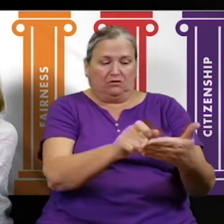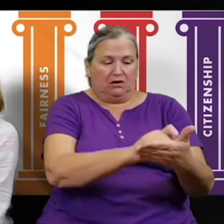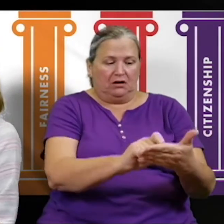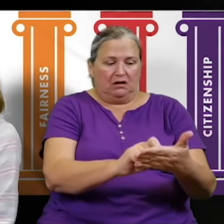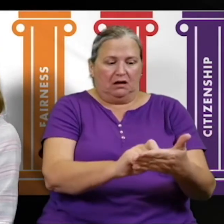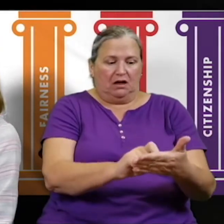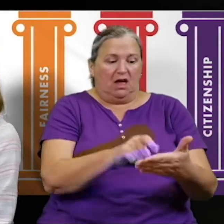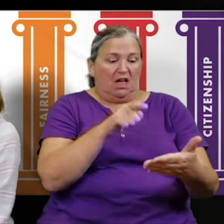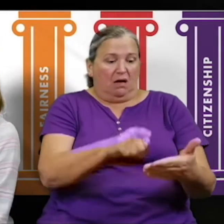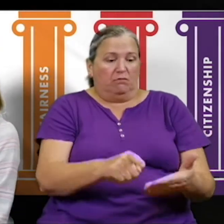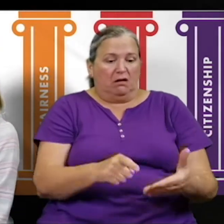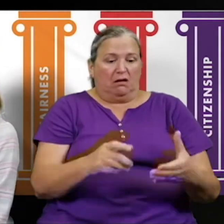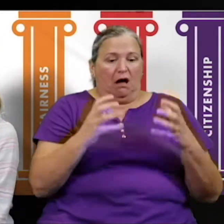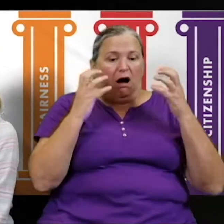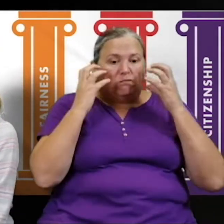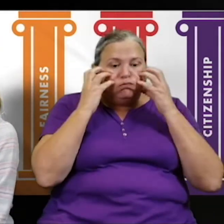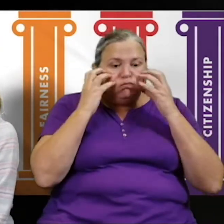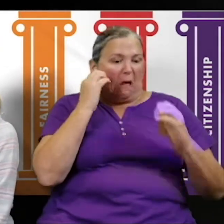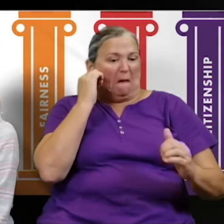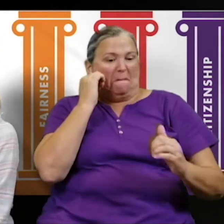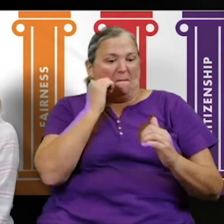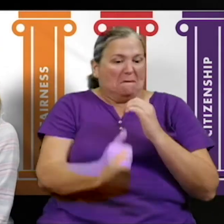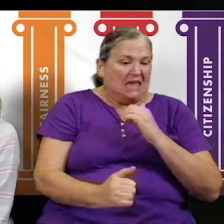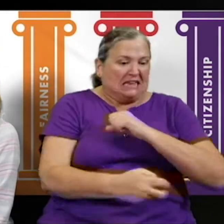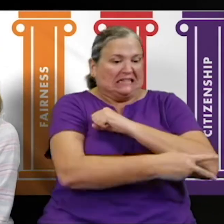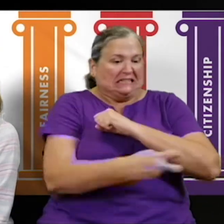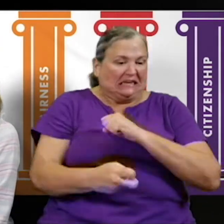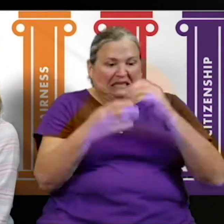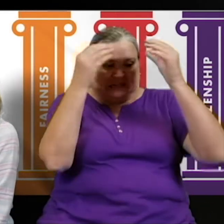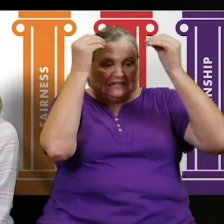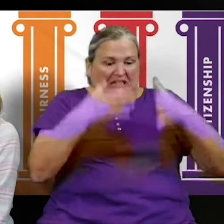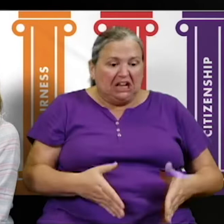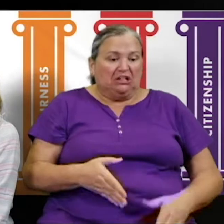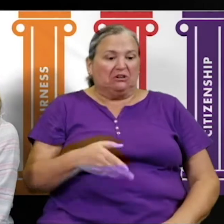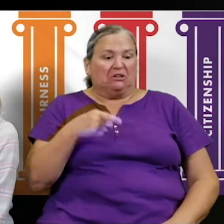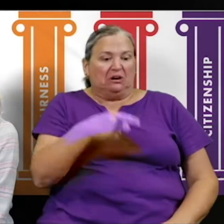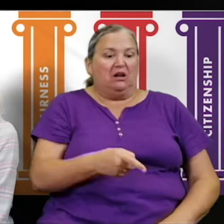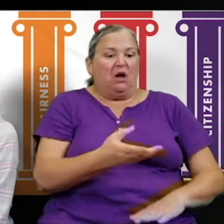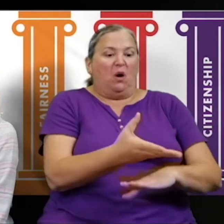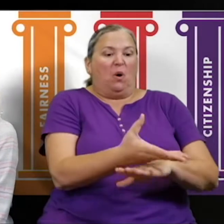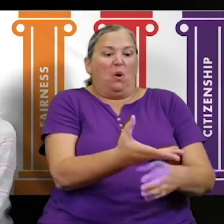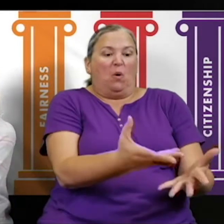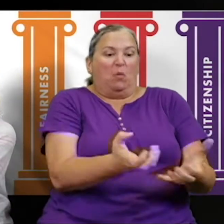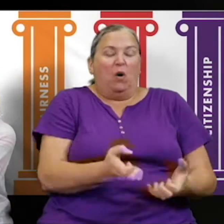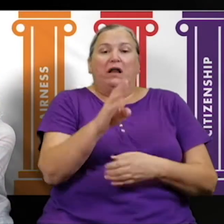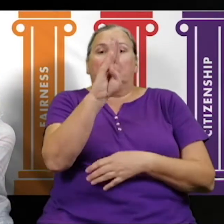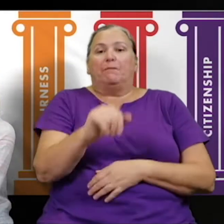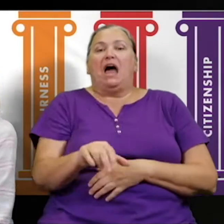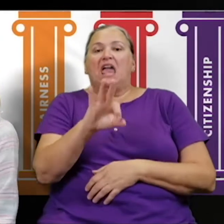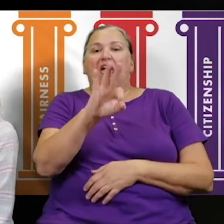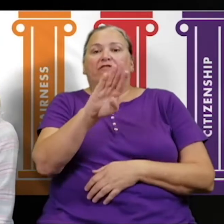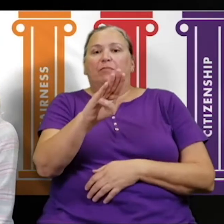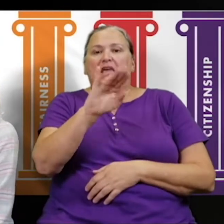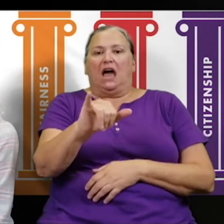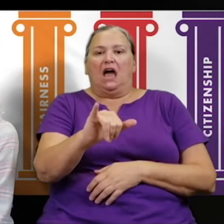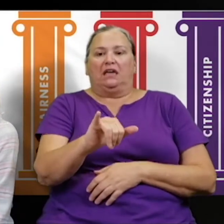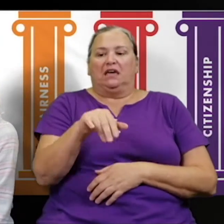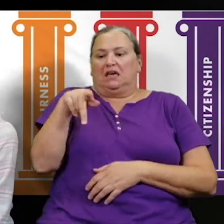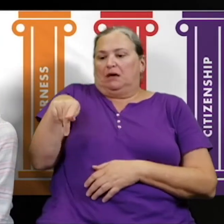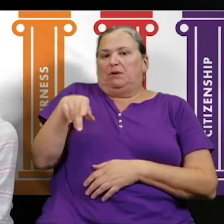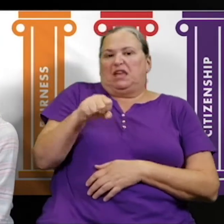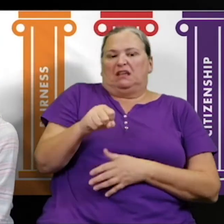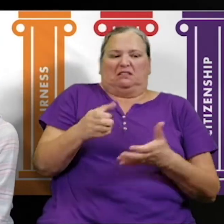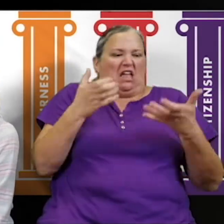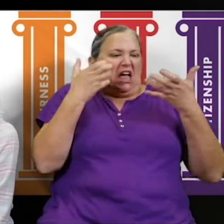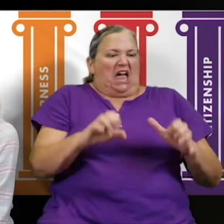"Big, fat, mean Mr. Stealing Teacher. Wanted by FBI. P.S. I do not want to be